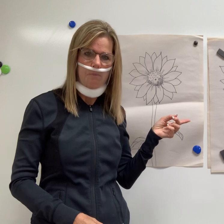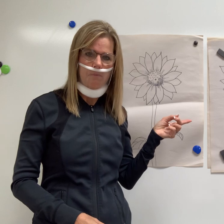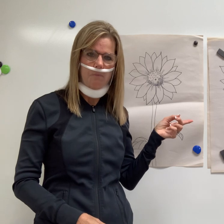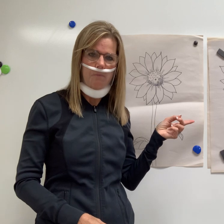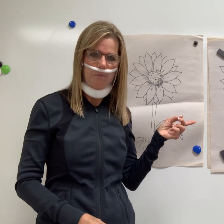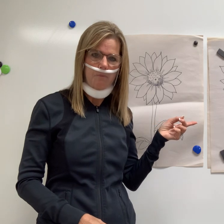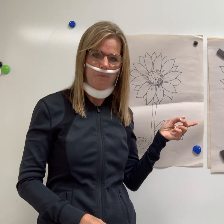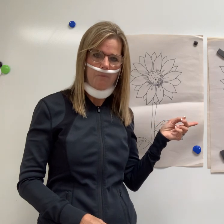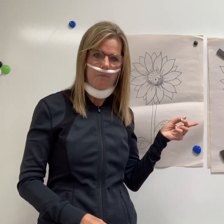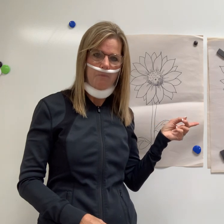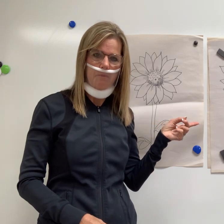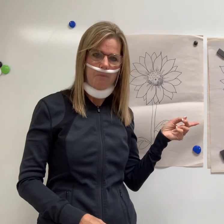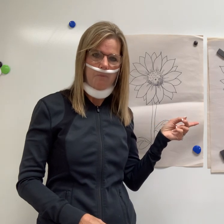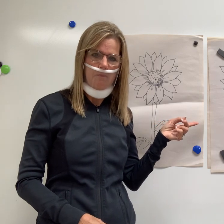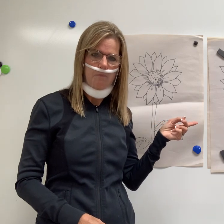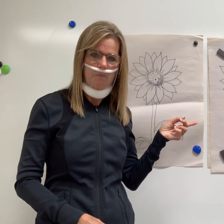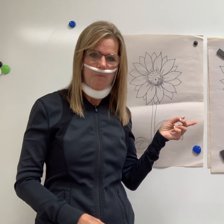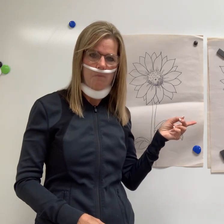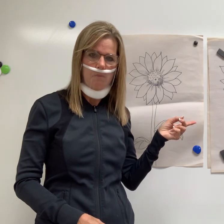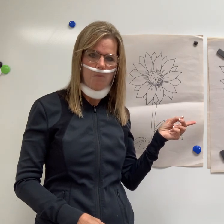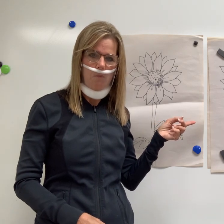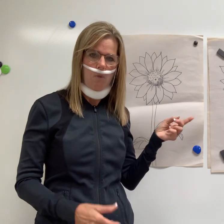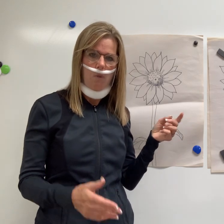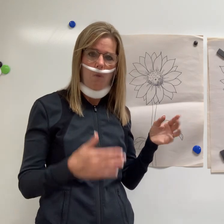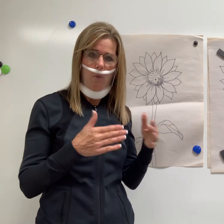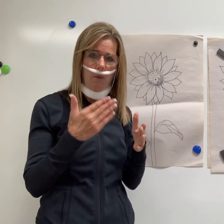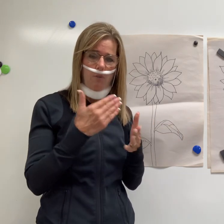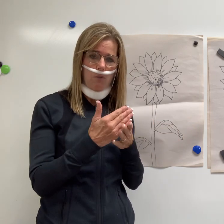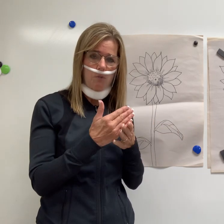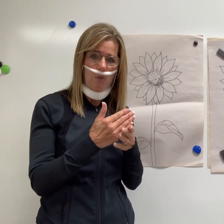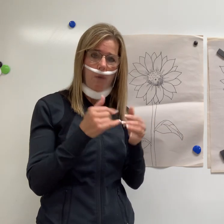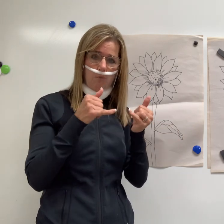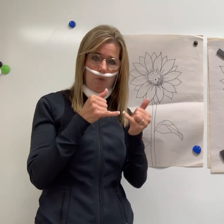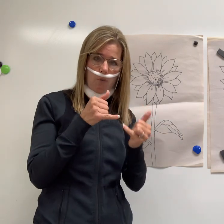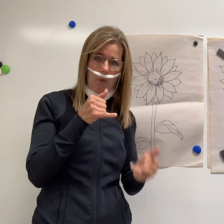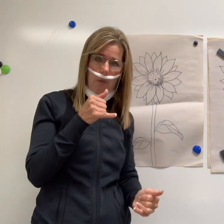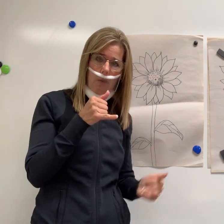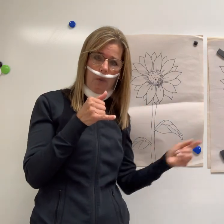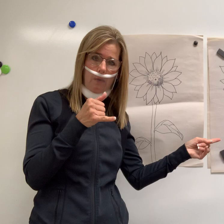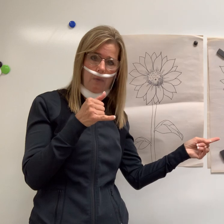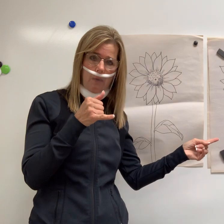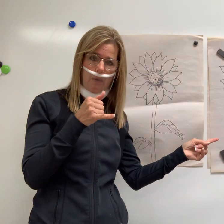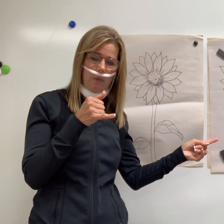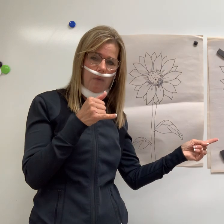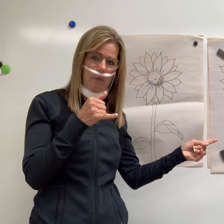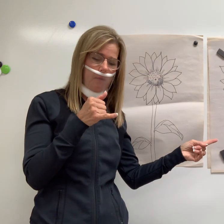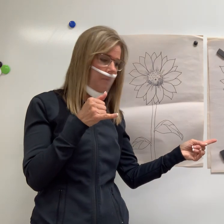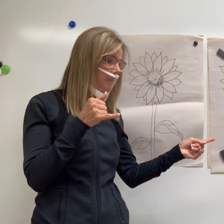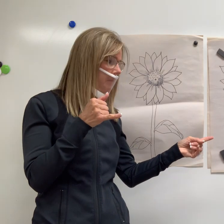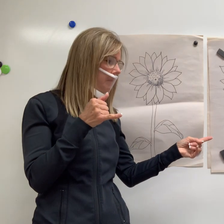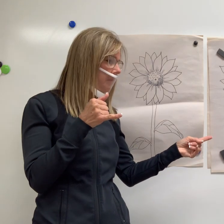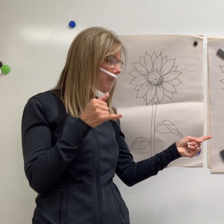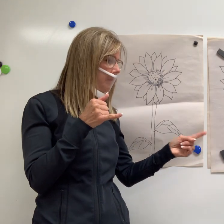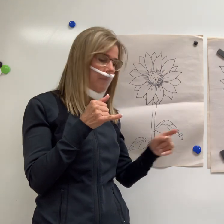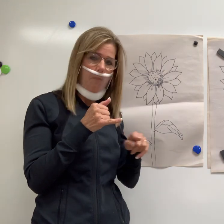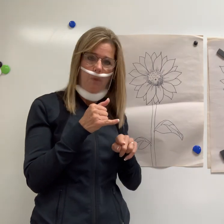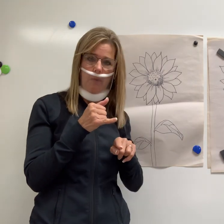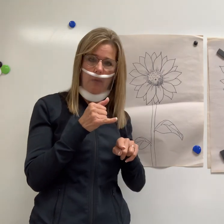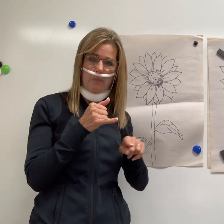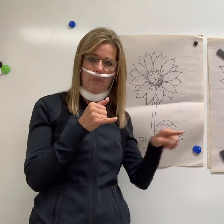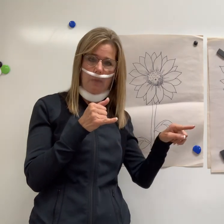gonna go ahead and just cut right across this line. Wherever you stopped this line, I'm gonna make a slanted line that cuts right across and touches